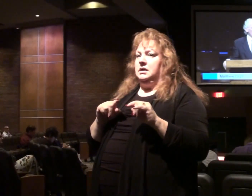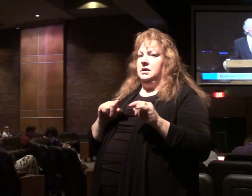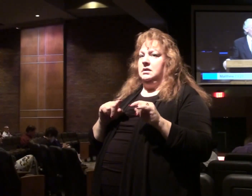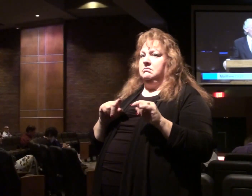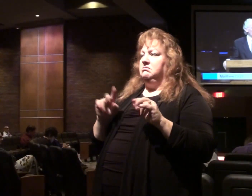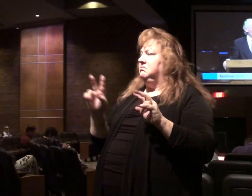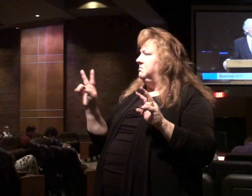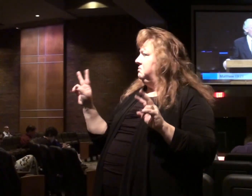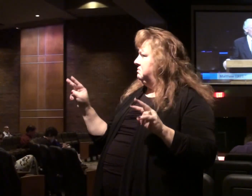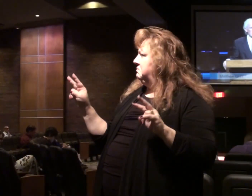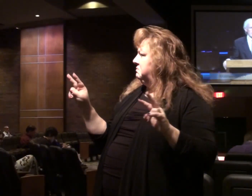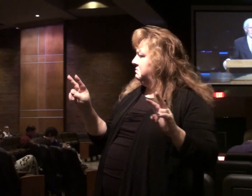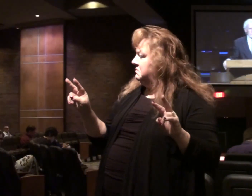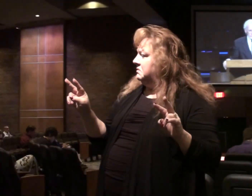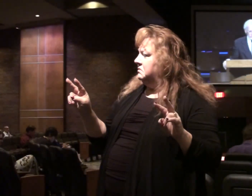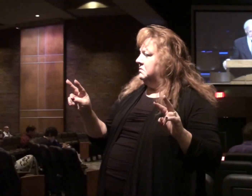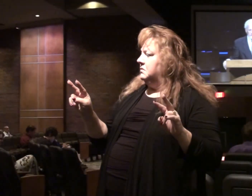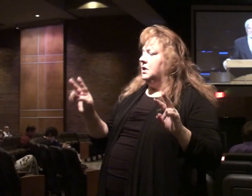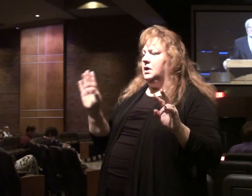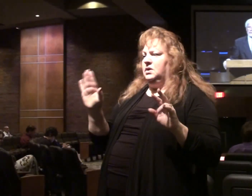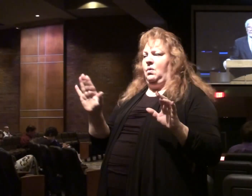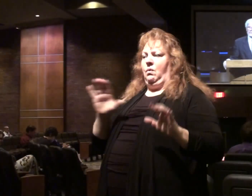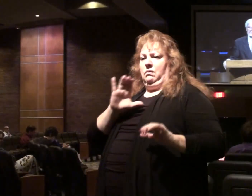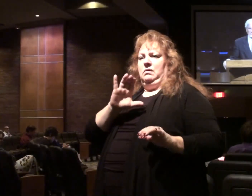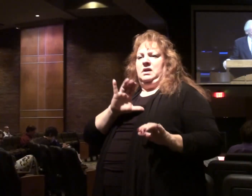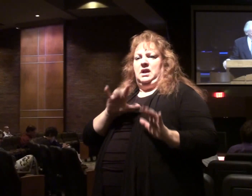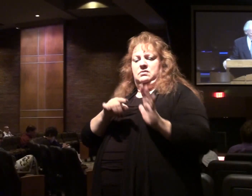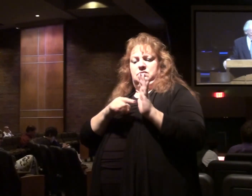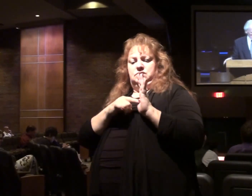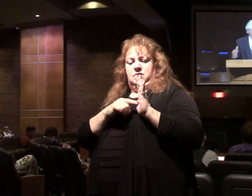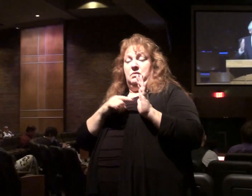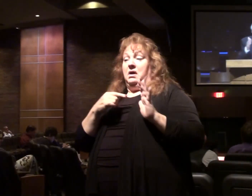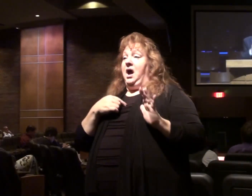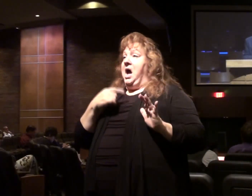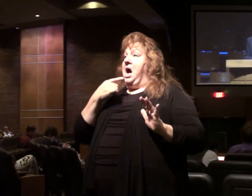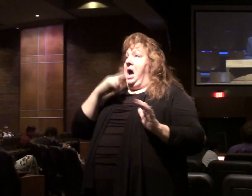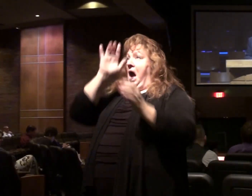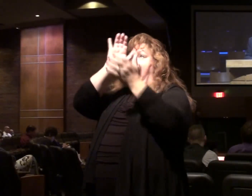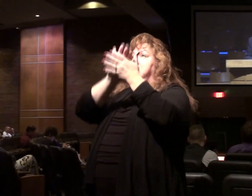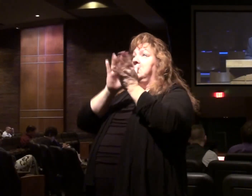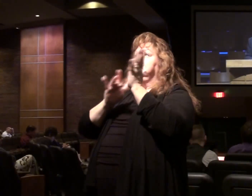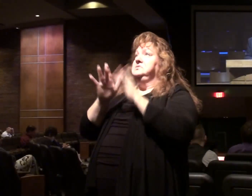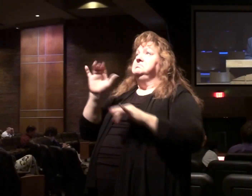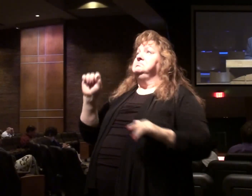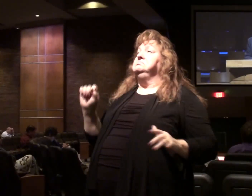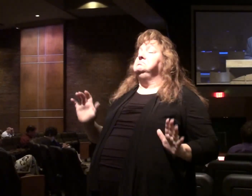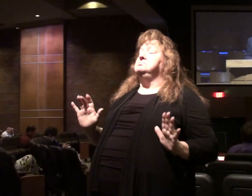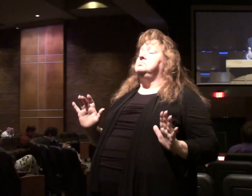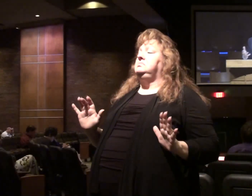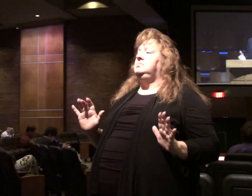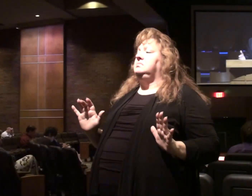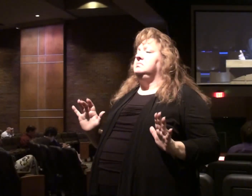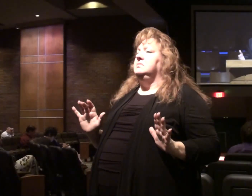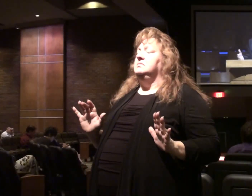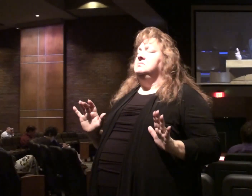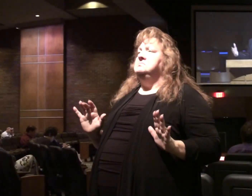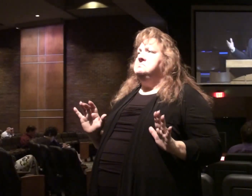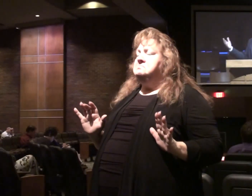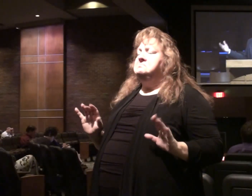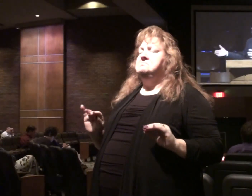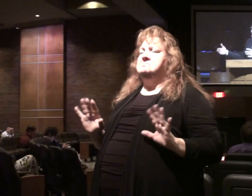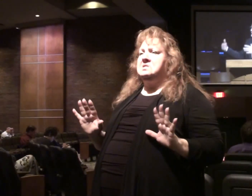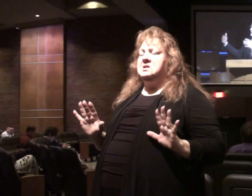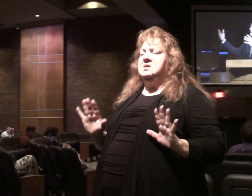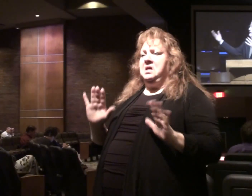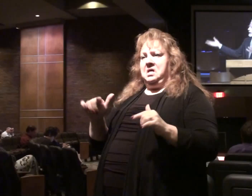idea. People have demonstrated, you know, claimed their faith in Christ. Seem clear on the doctrine. They